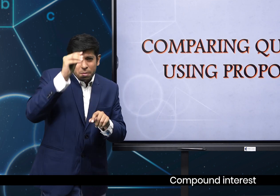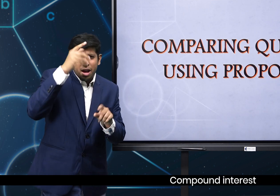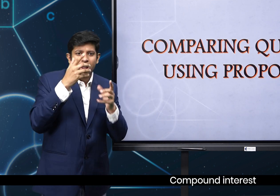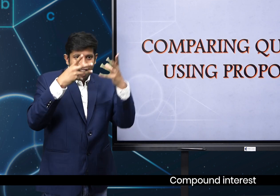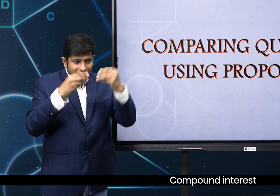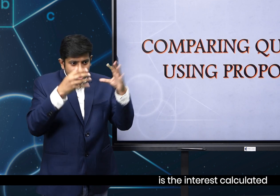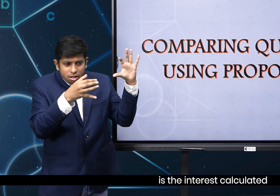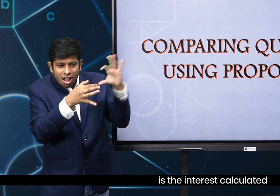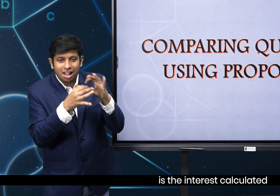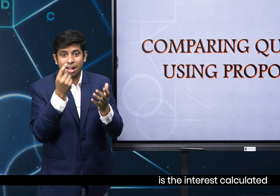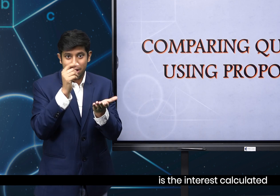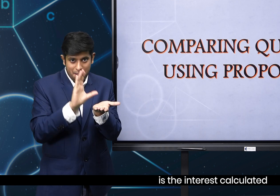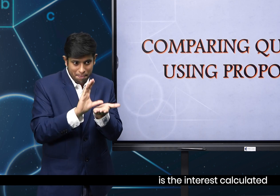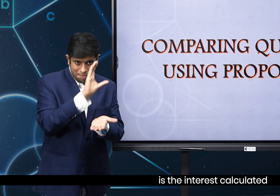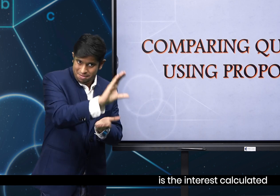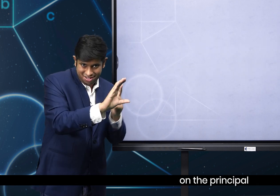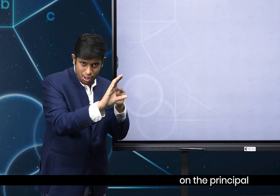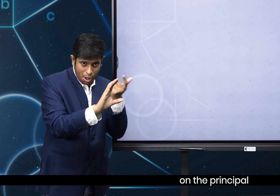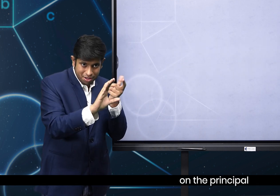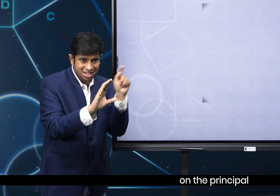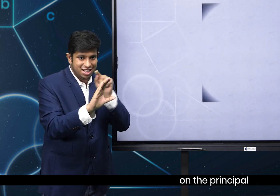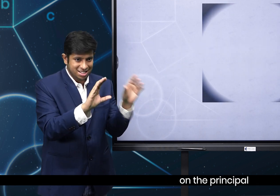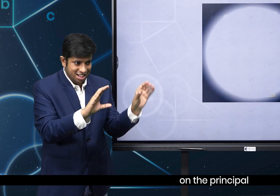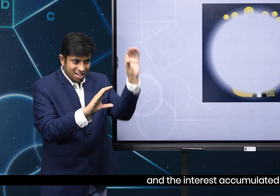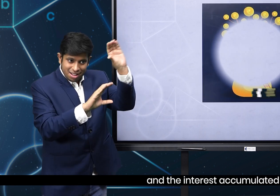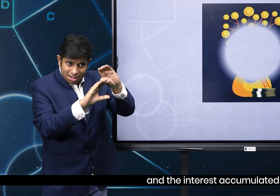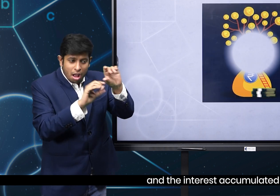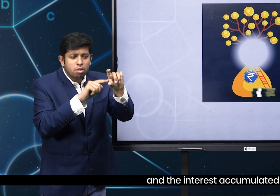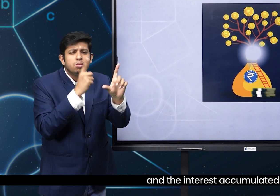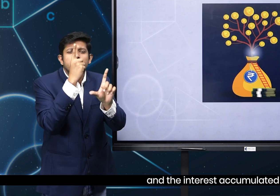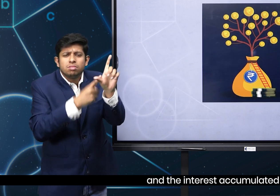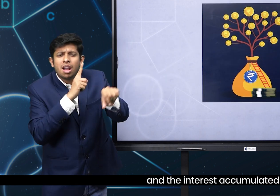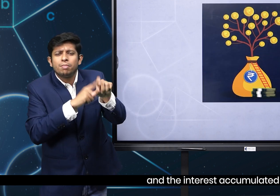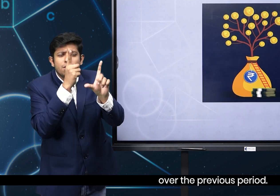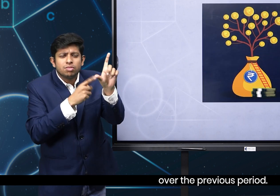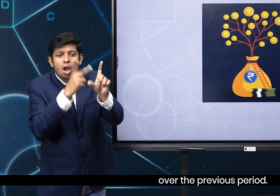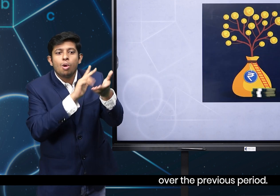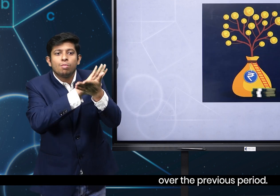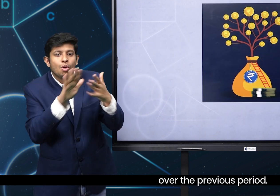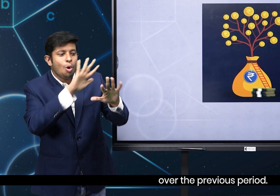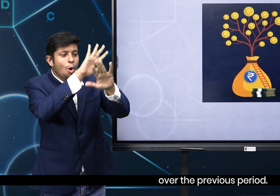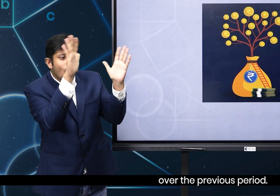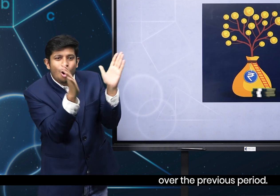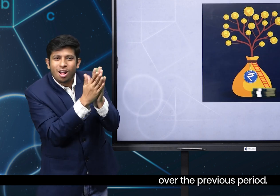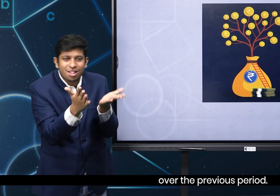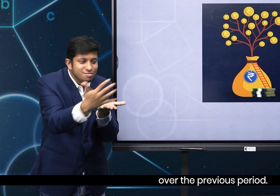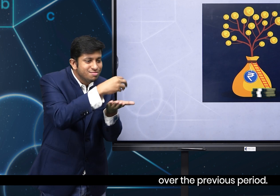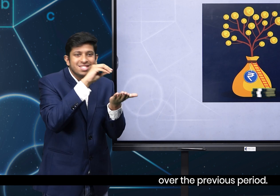interest is the interest calculated on the principal and the interest accumulated over the previous period.